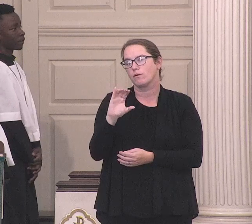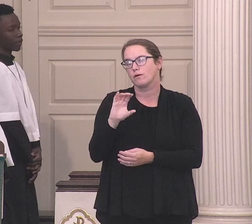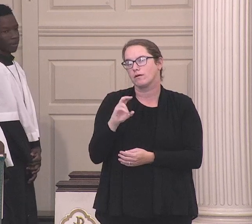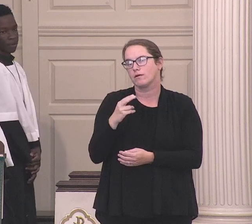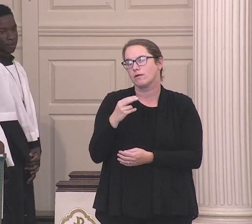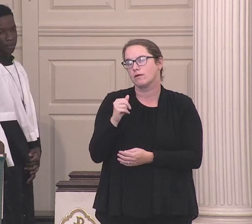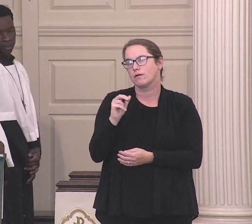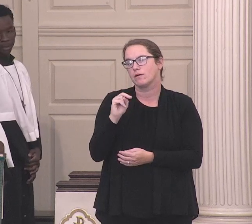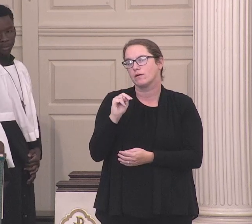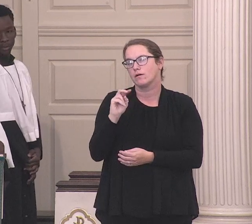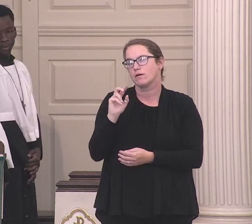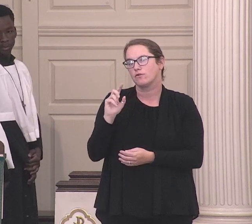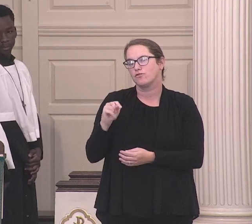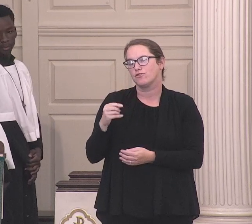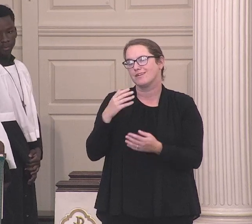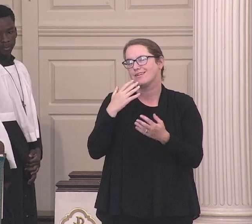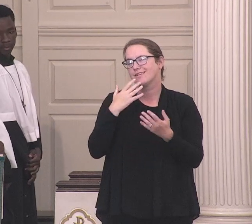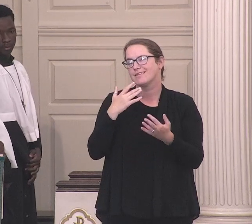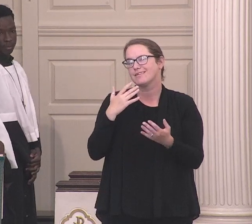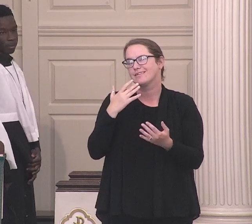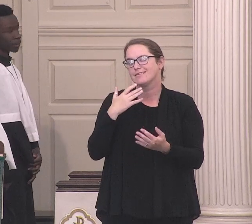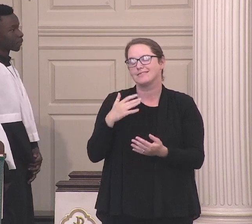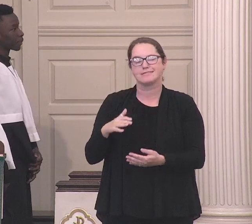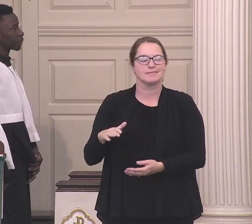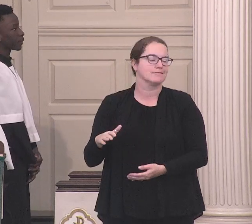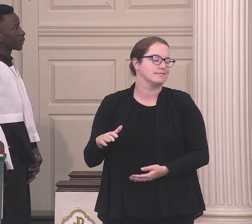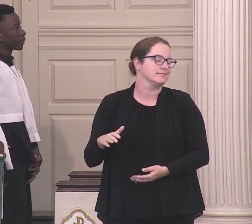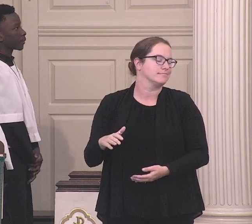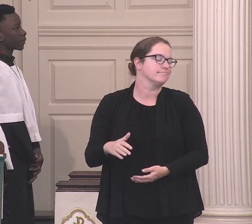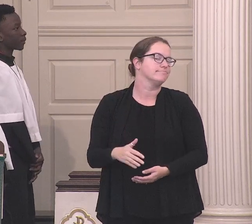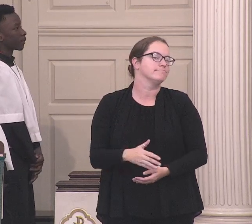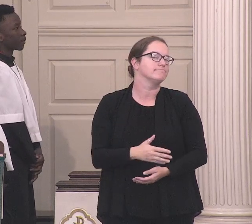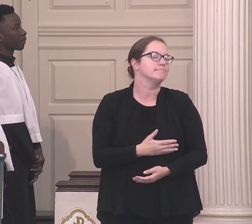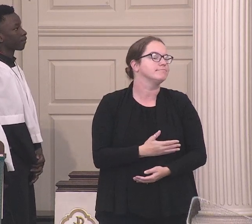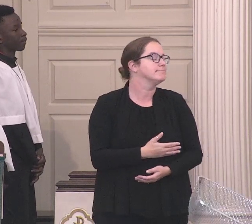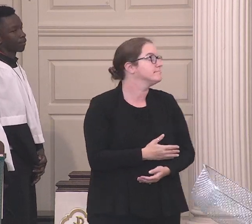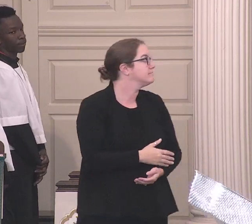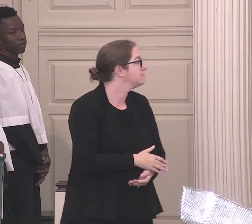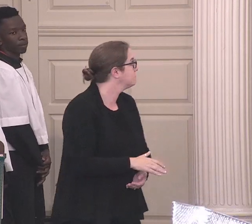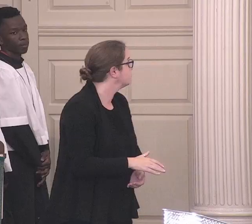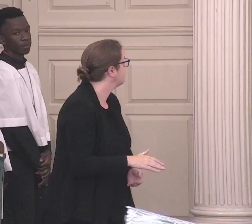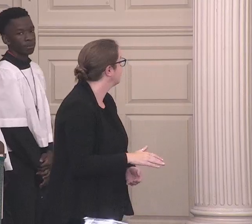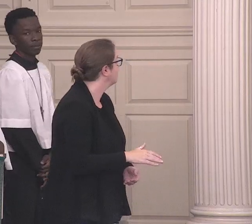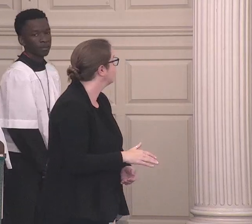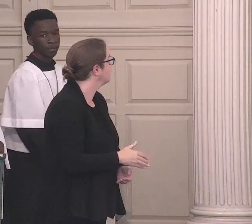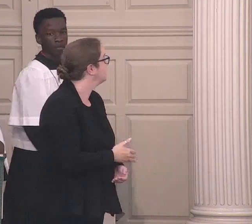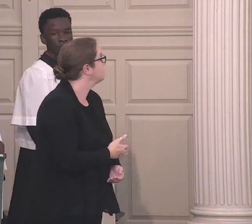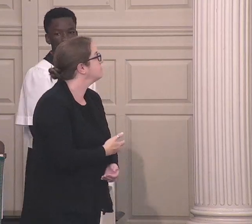Oh.